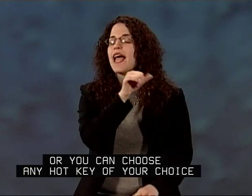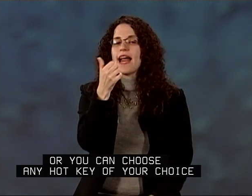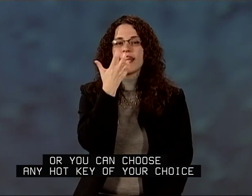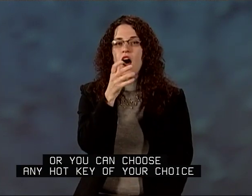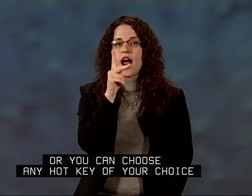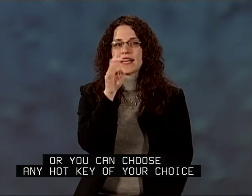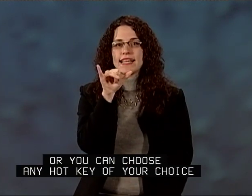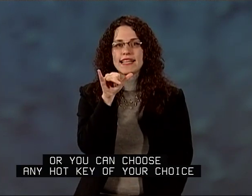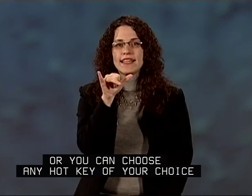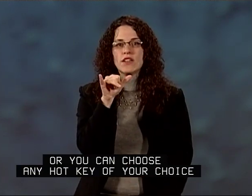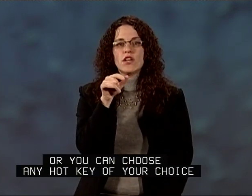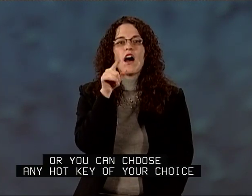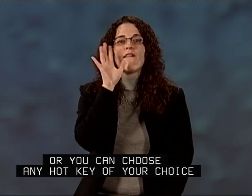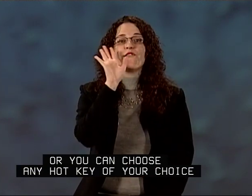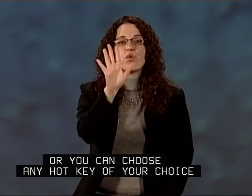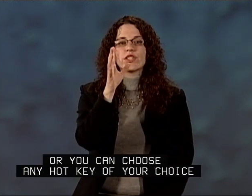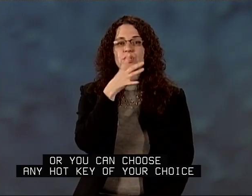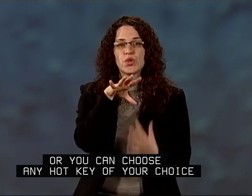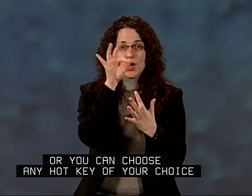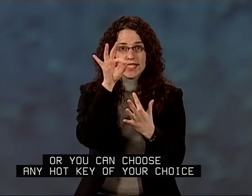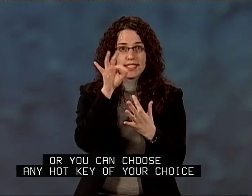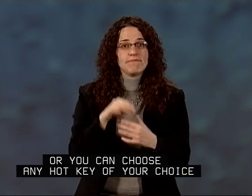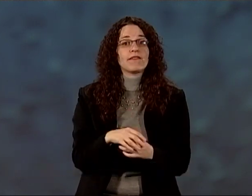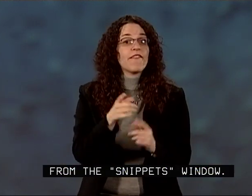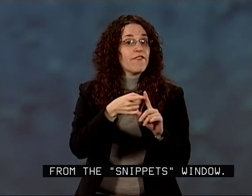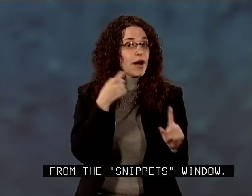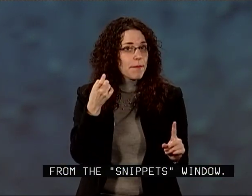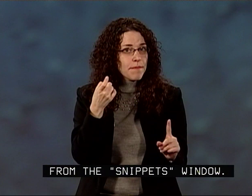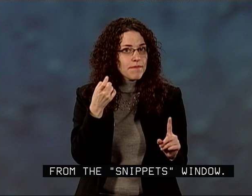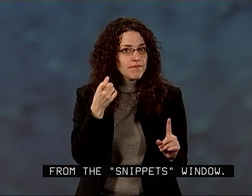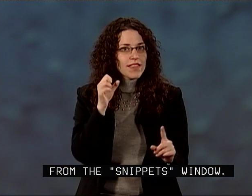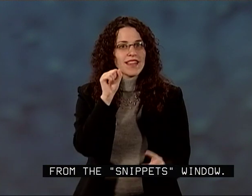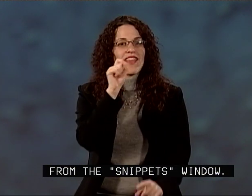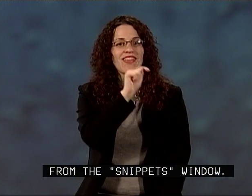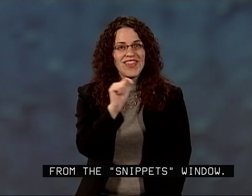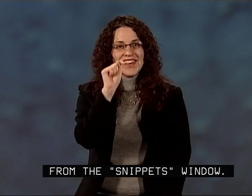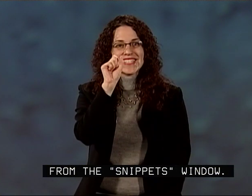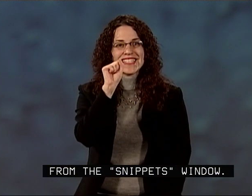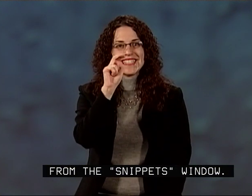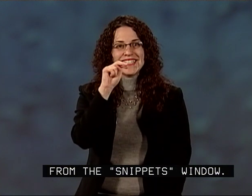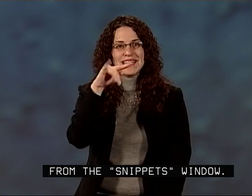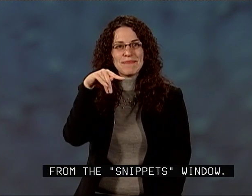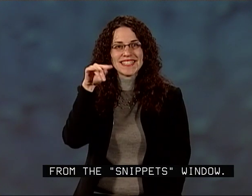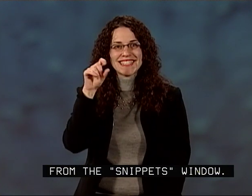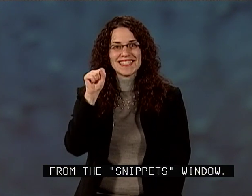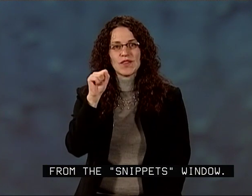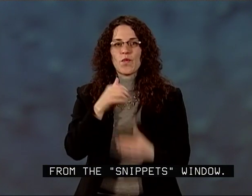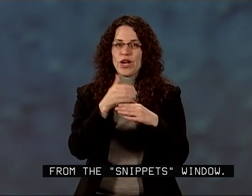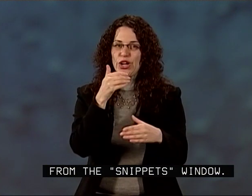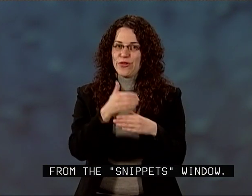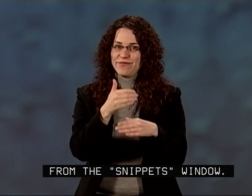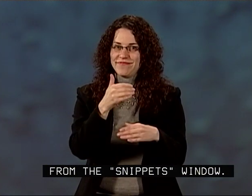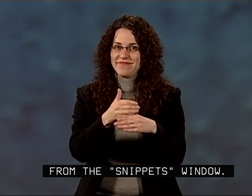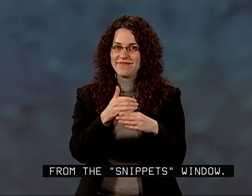any hotkey of your choice from the Snippets window.